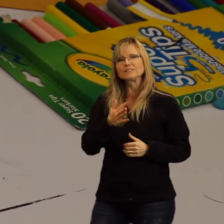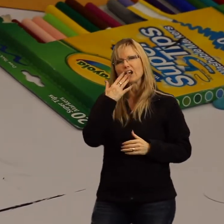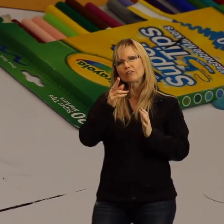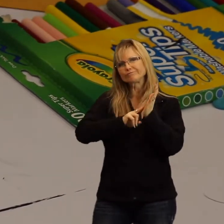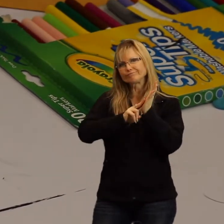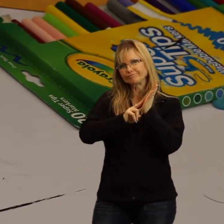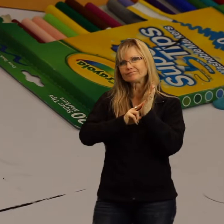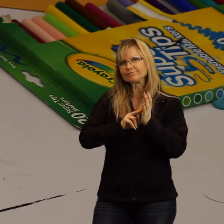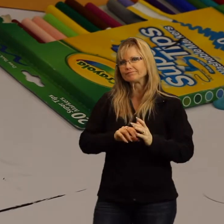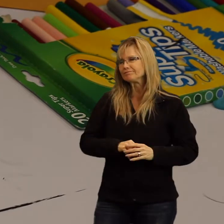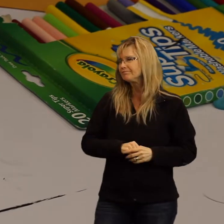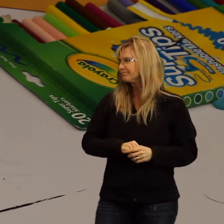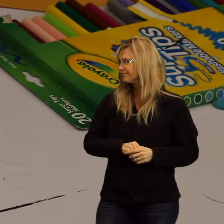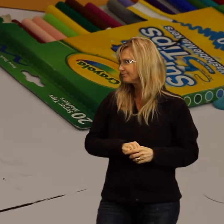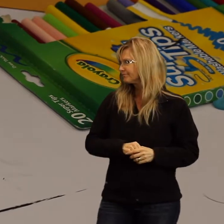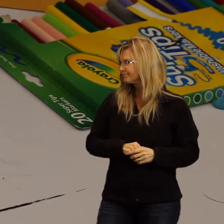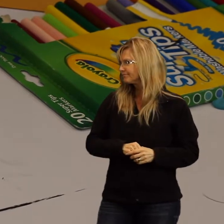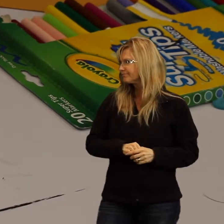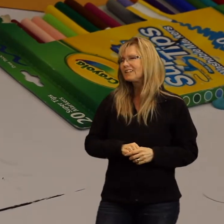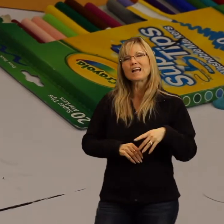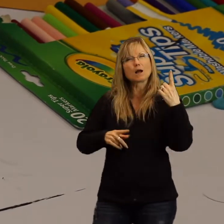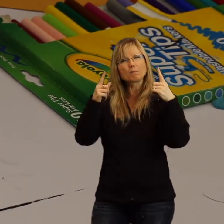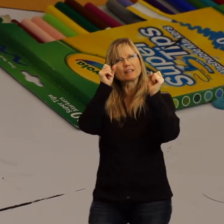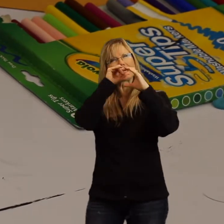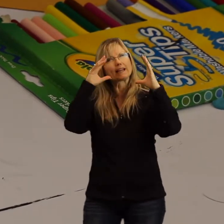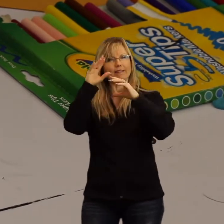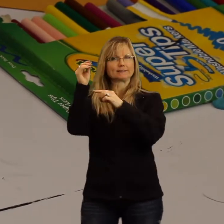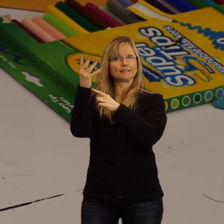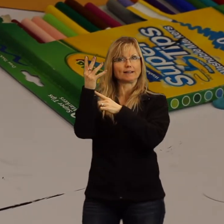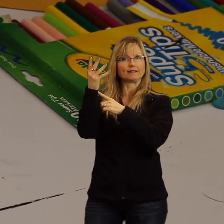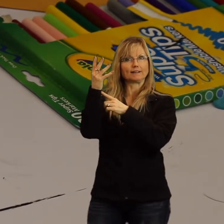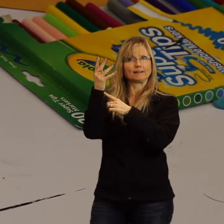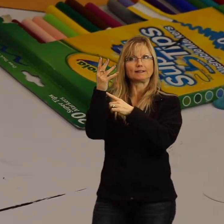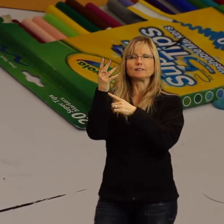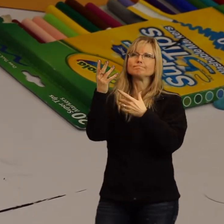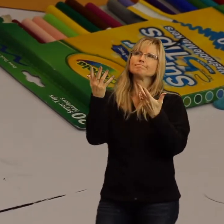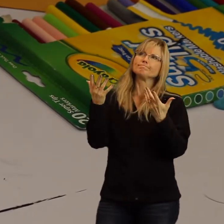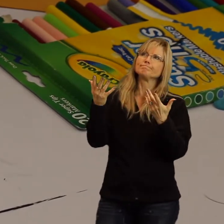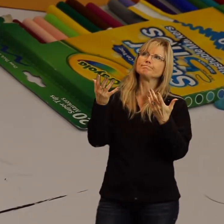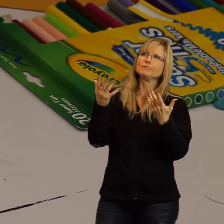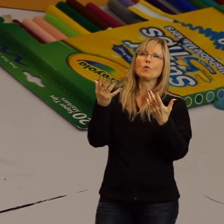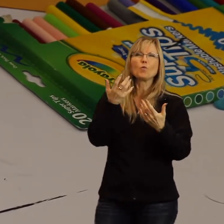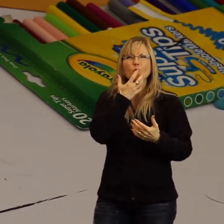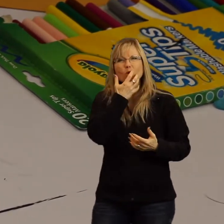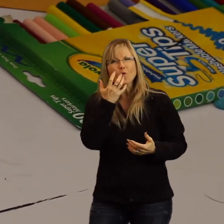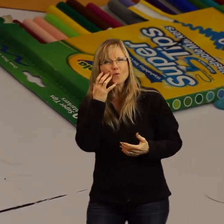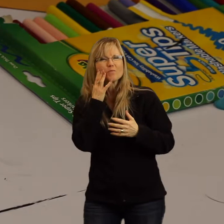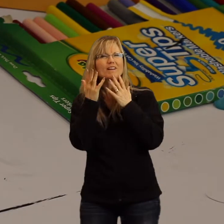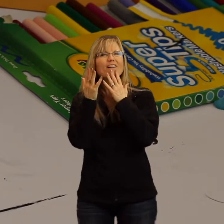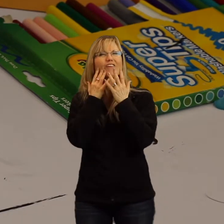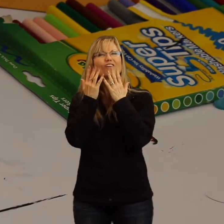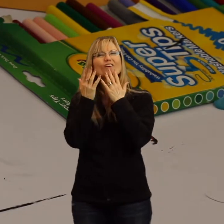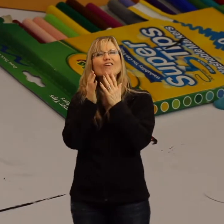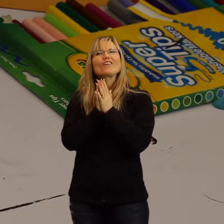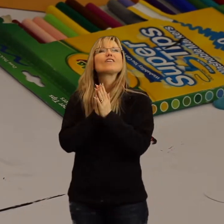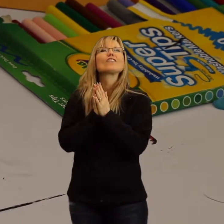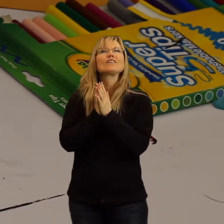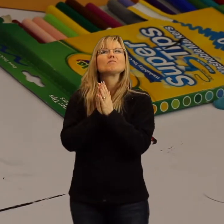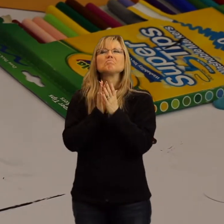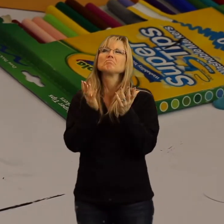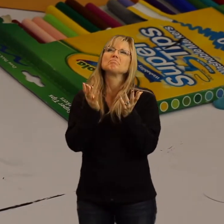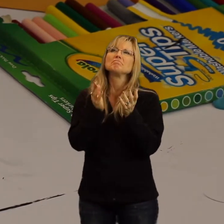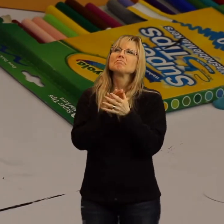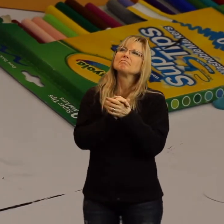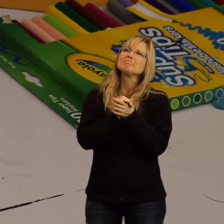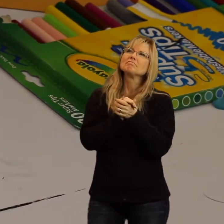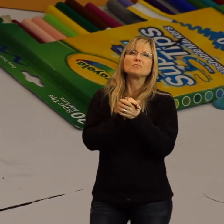so. And because I'm thinking of the sun, I'm thinking about like warm colors that I think of with